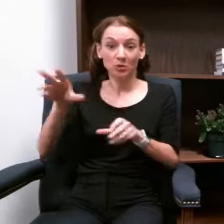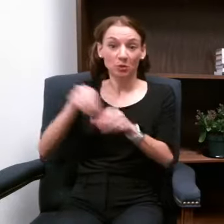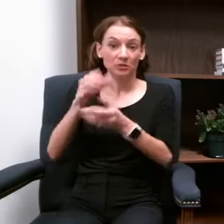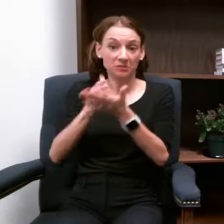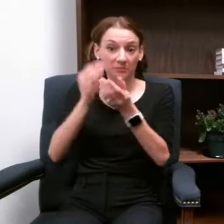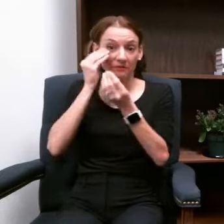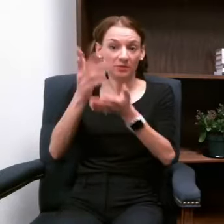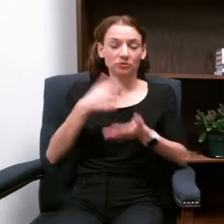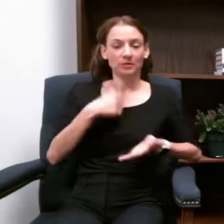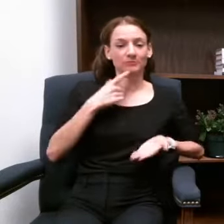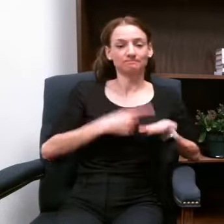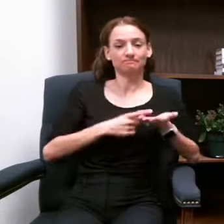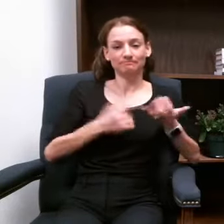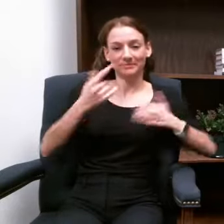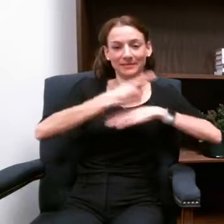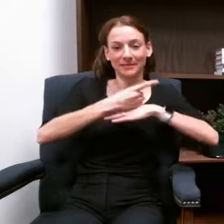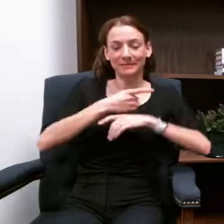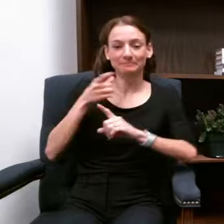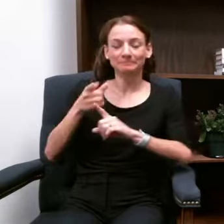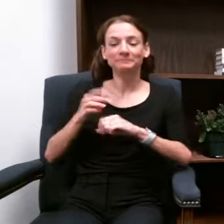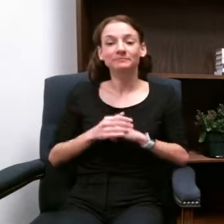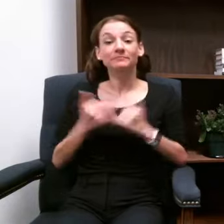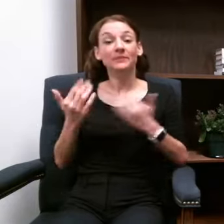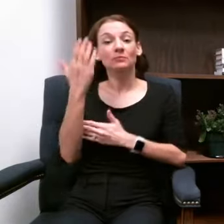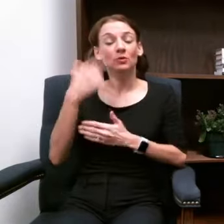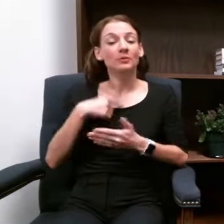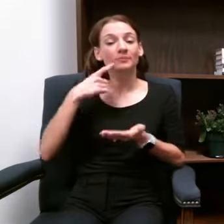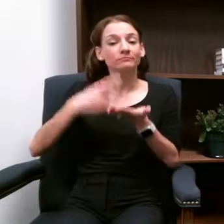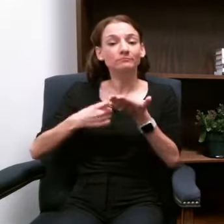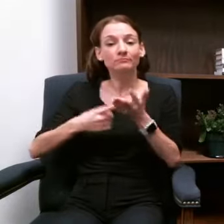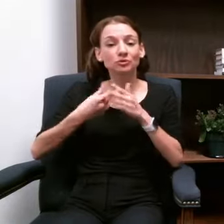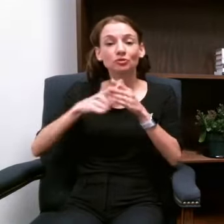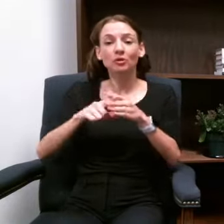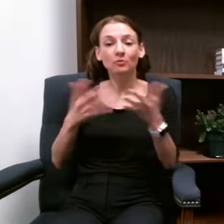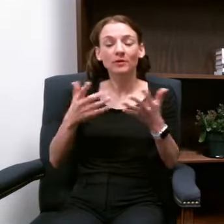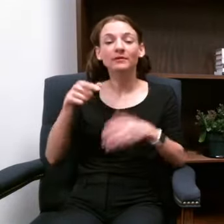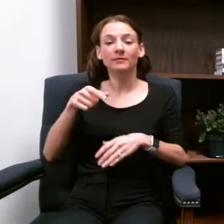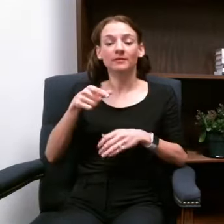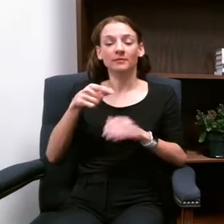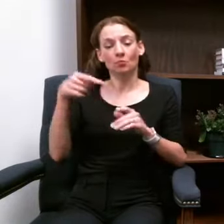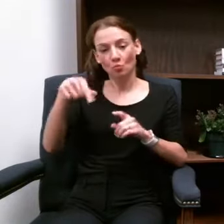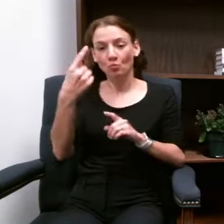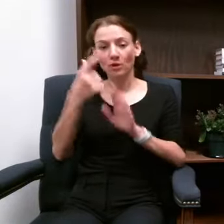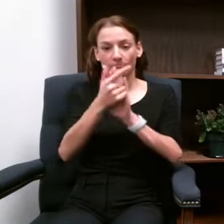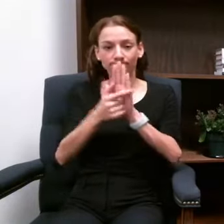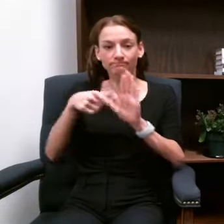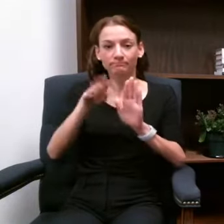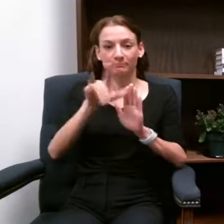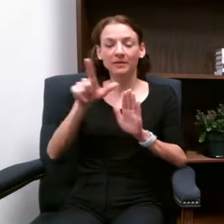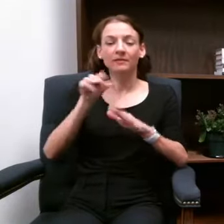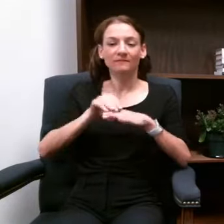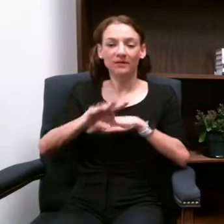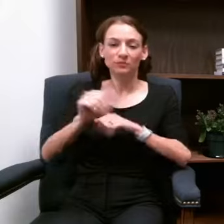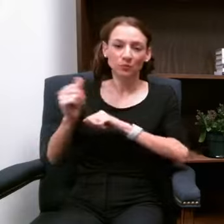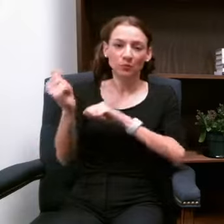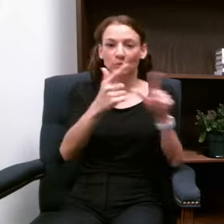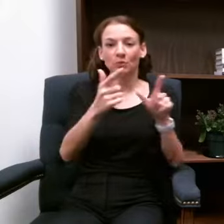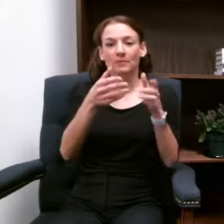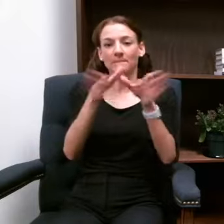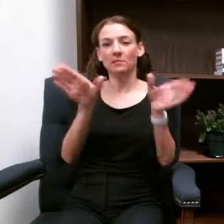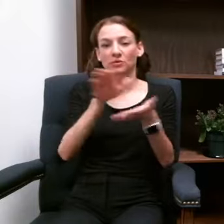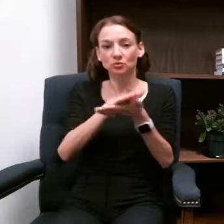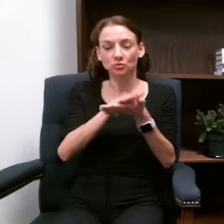reviewing. This morning, we're going to start with covering a bill that affects every public school and every